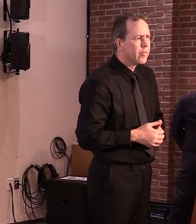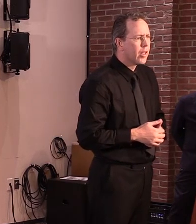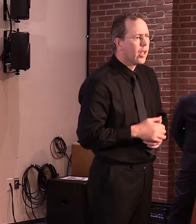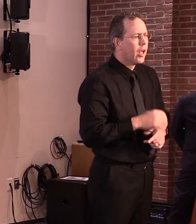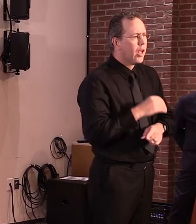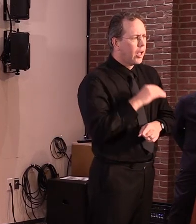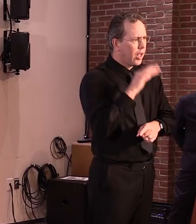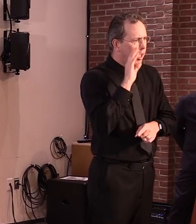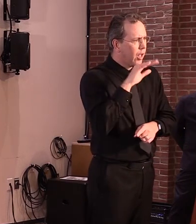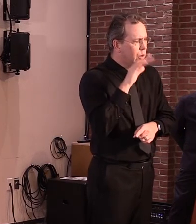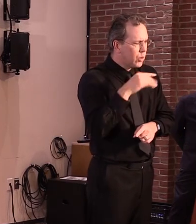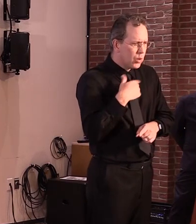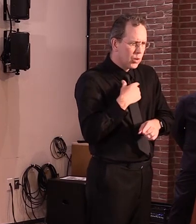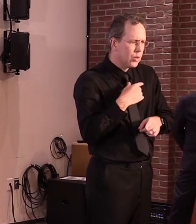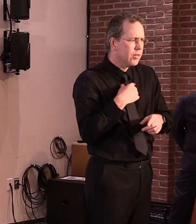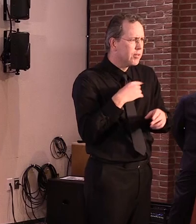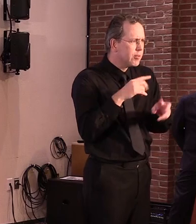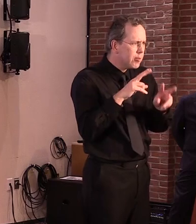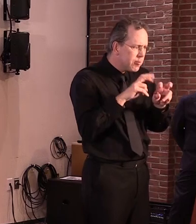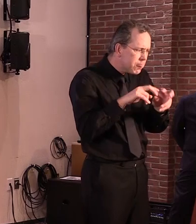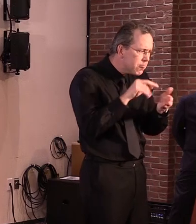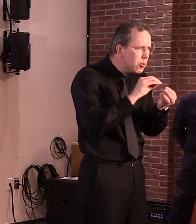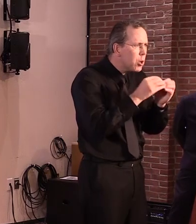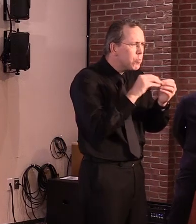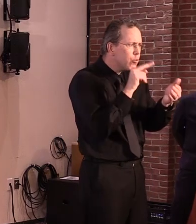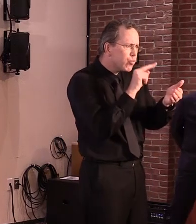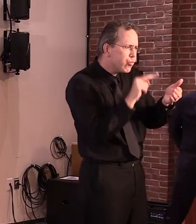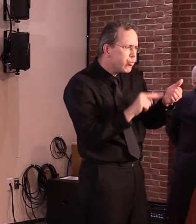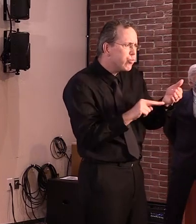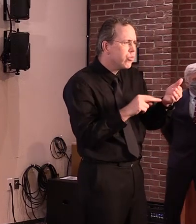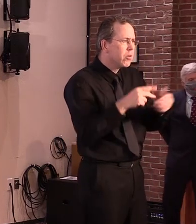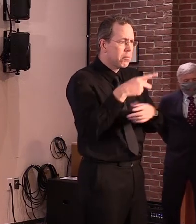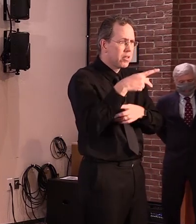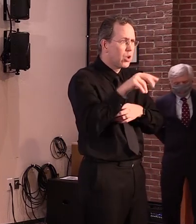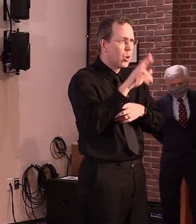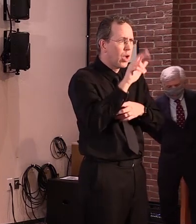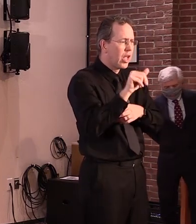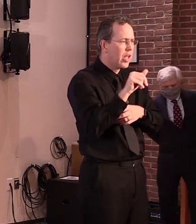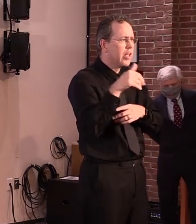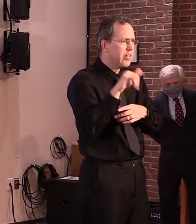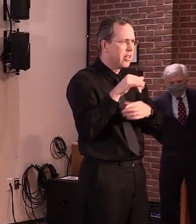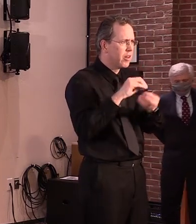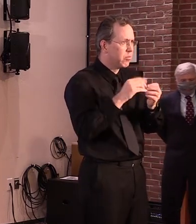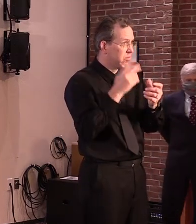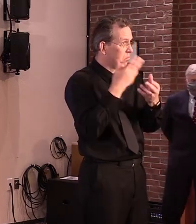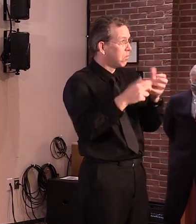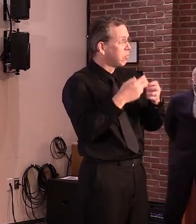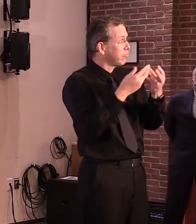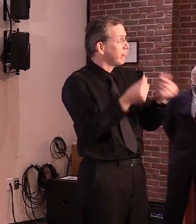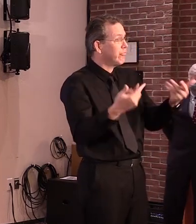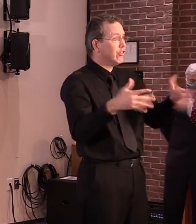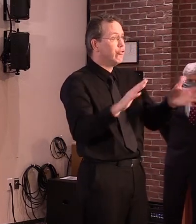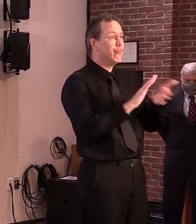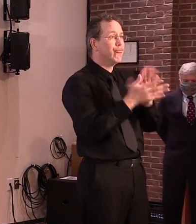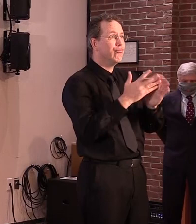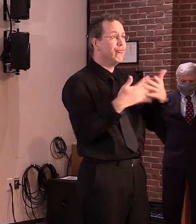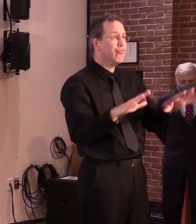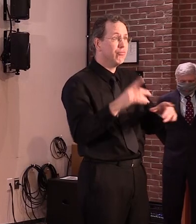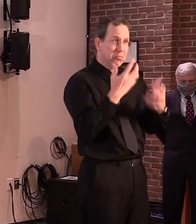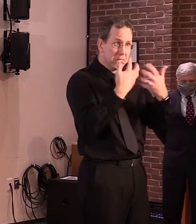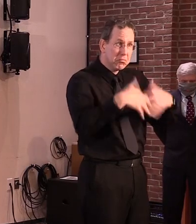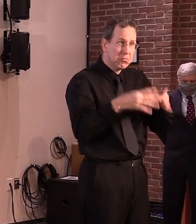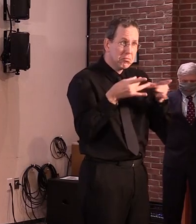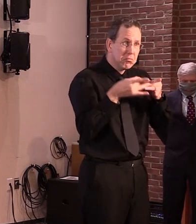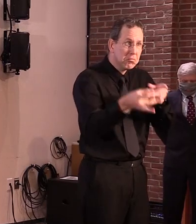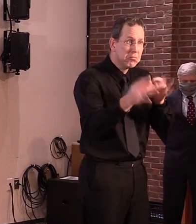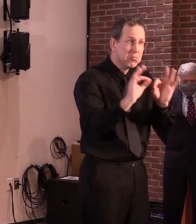PUA, some of the claims, getting that straightened out. Is that all straightened out now, as far as you know? It's all straightened